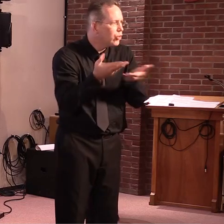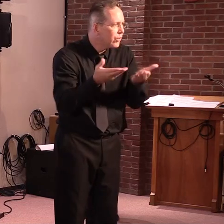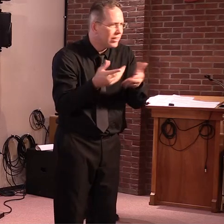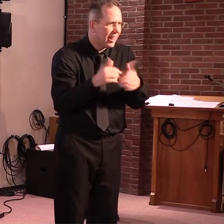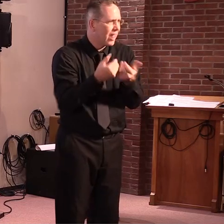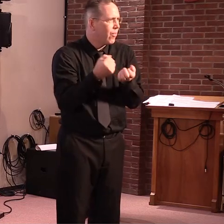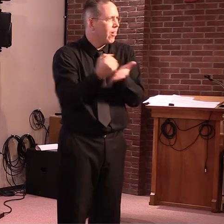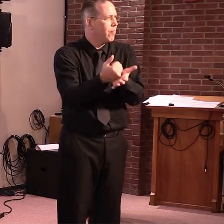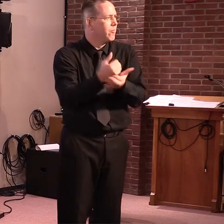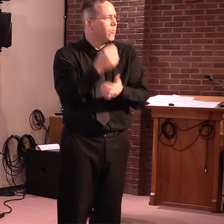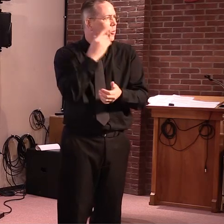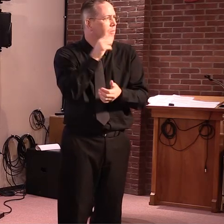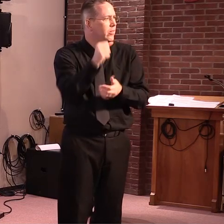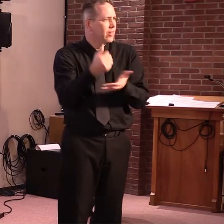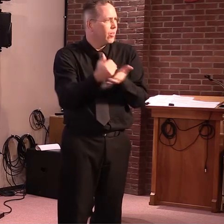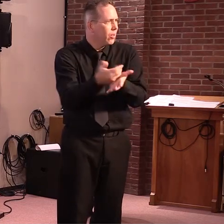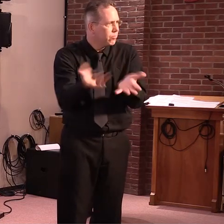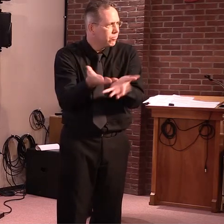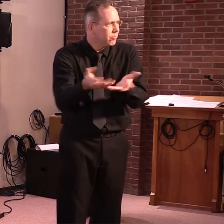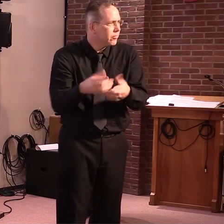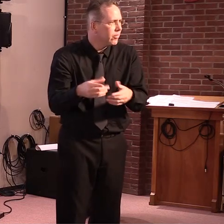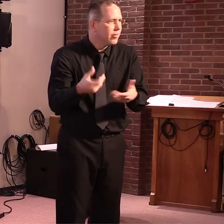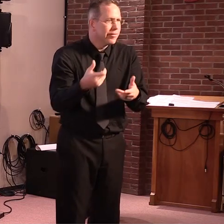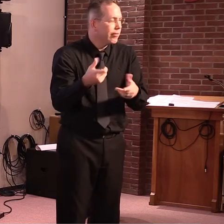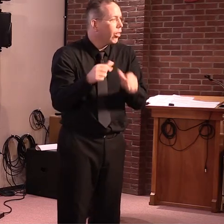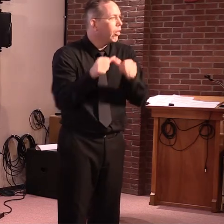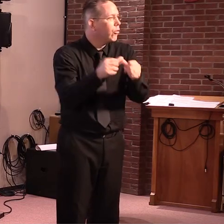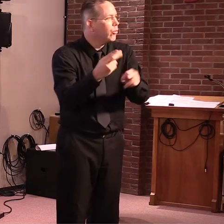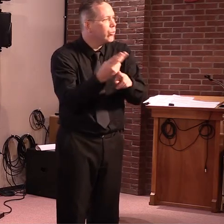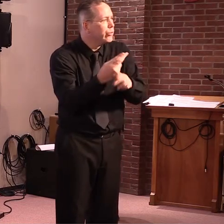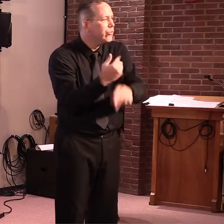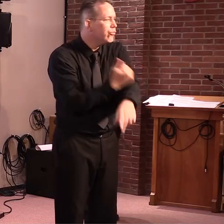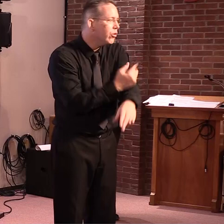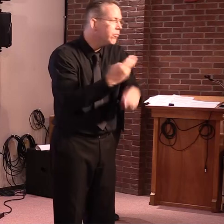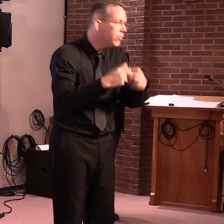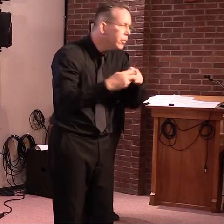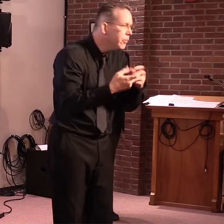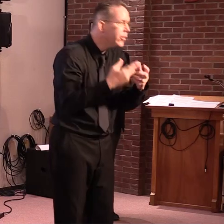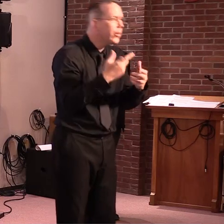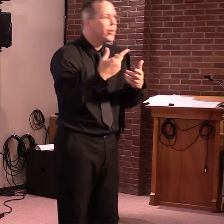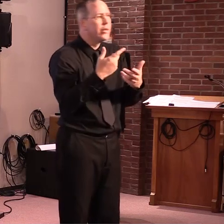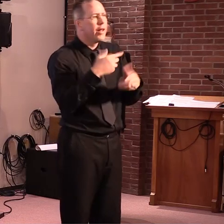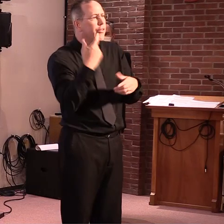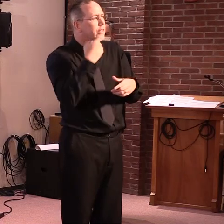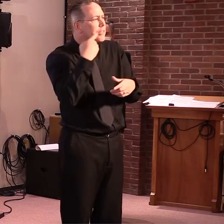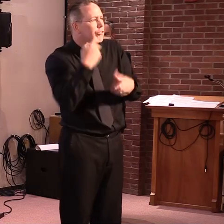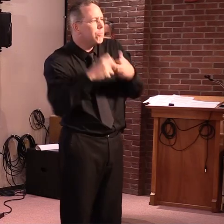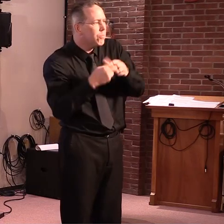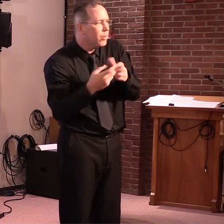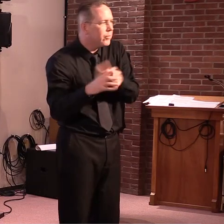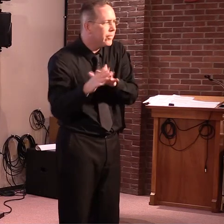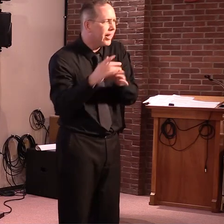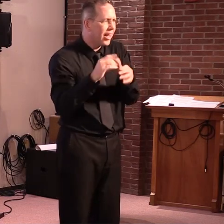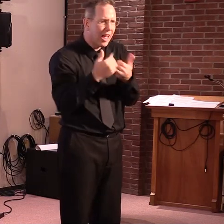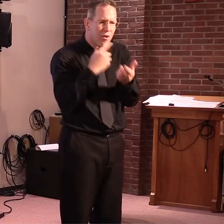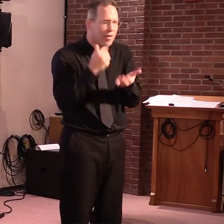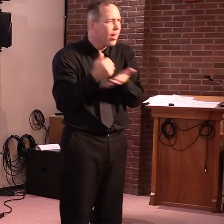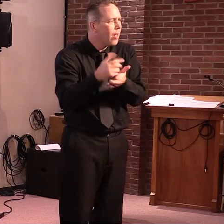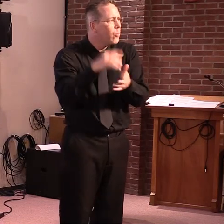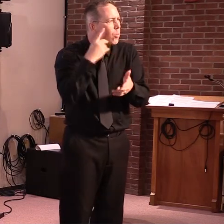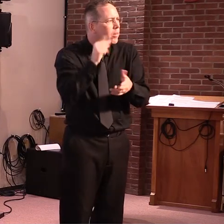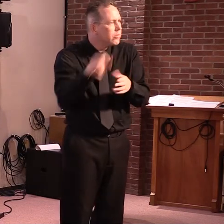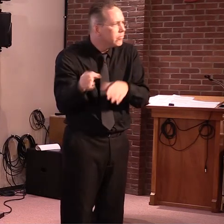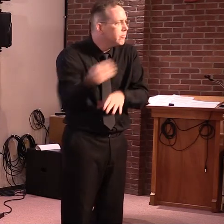of making sure that people that are homeless get homes in those sort of programs. So as I mentioned on Monday, we need to